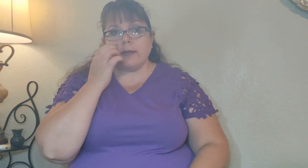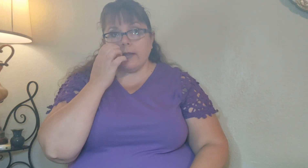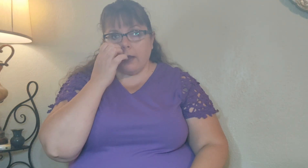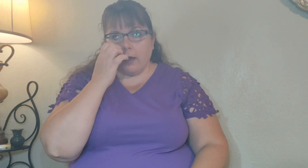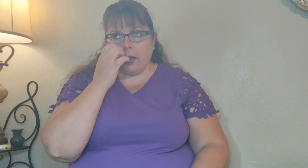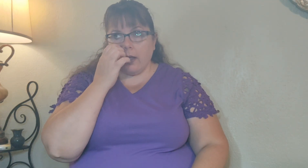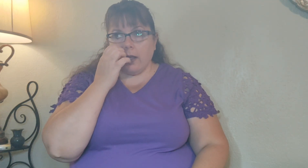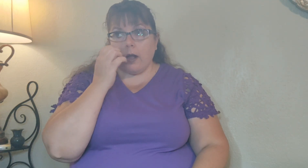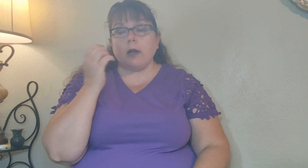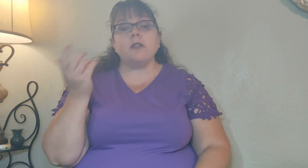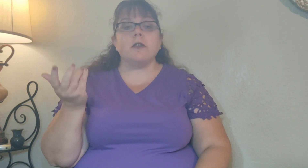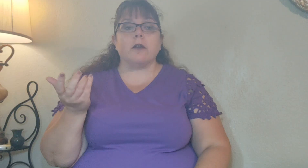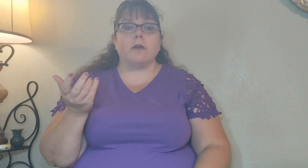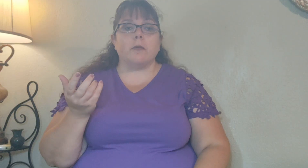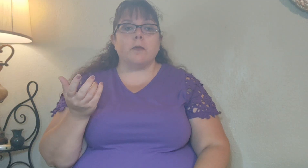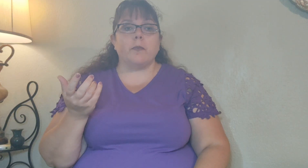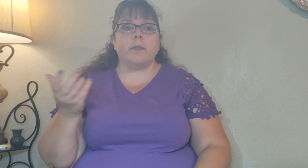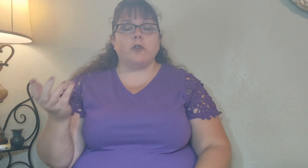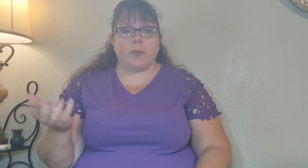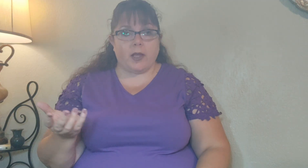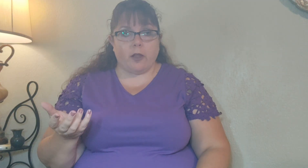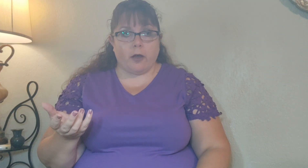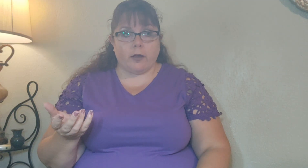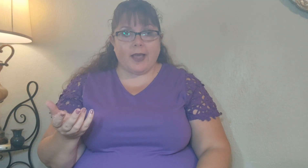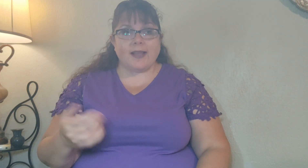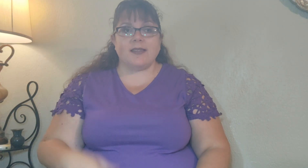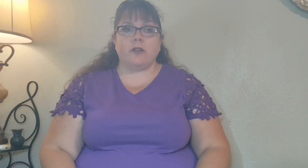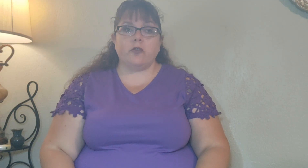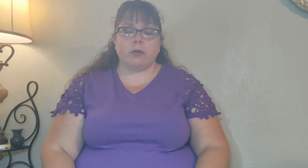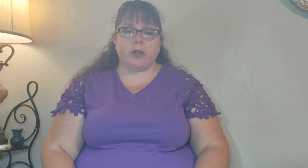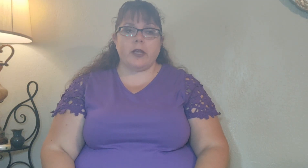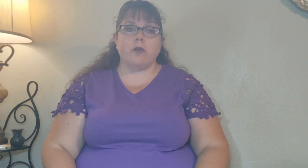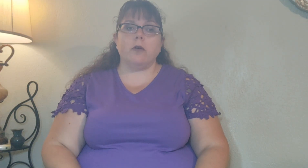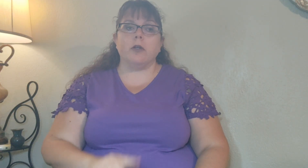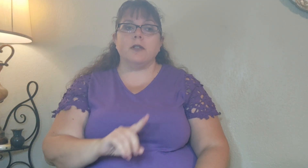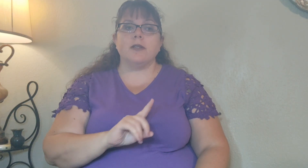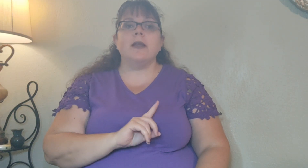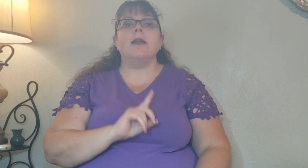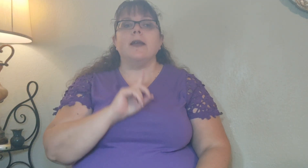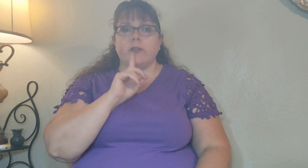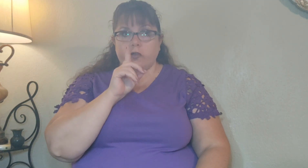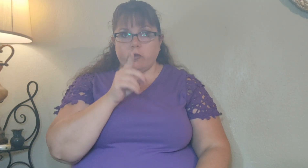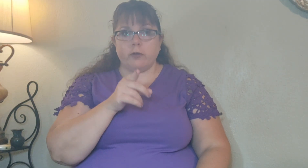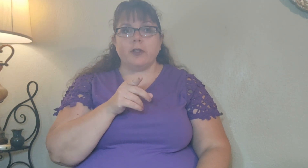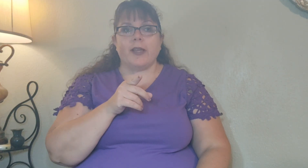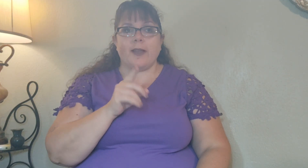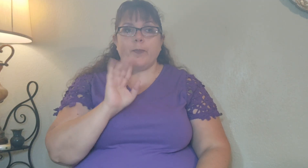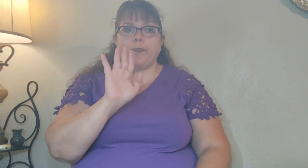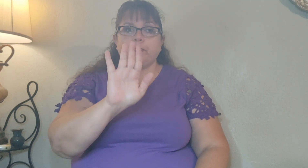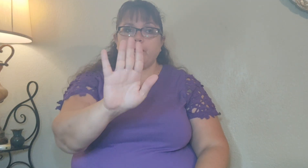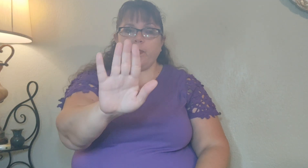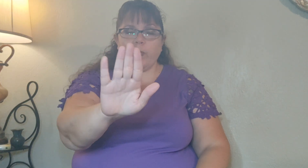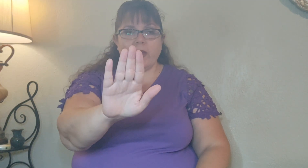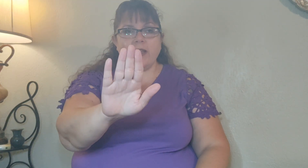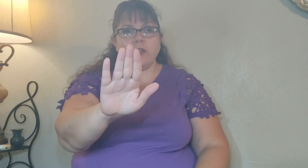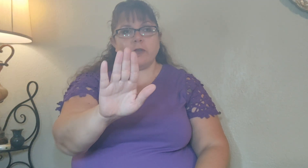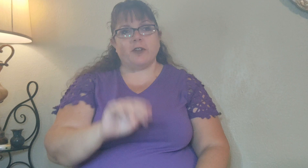And also, to belong, as in truly yours, it's truly in